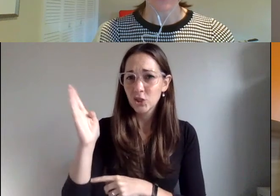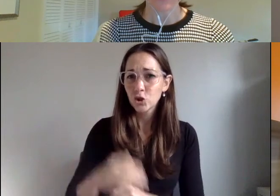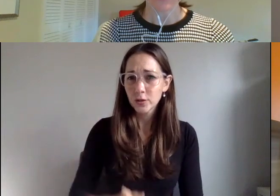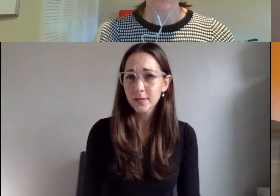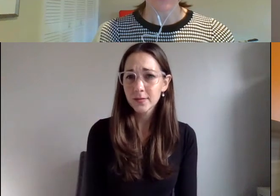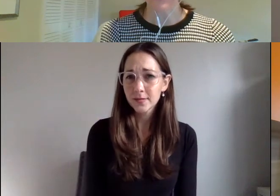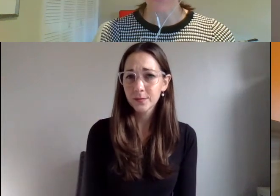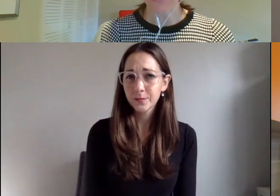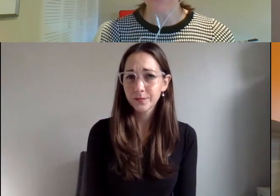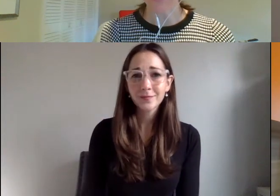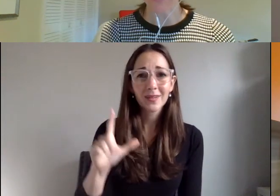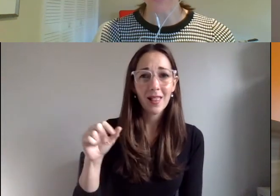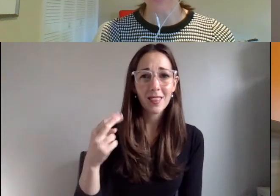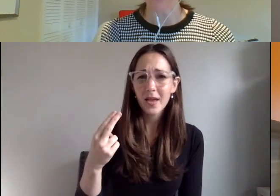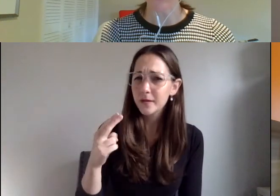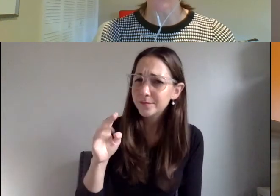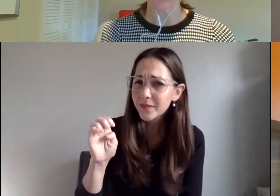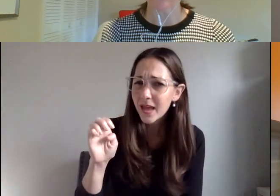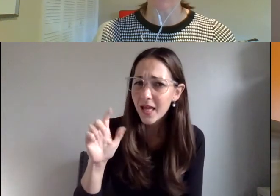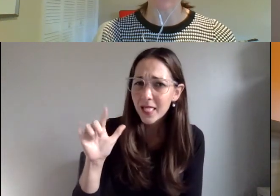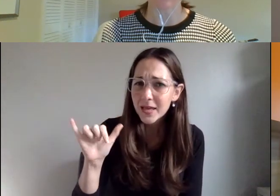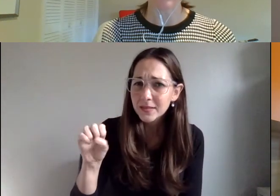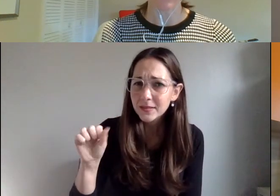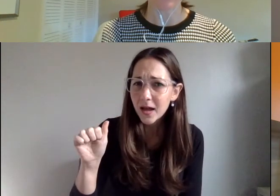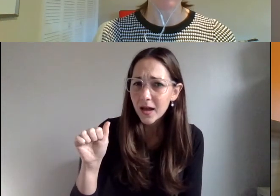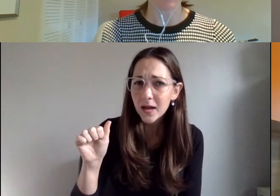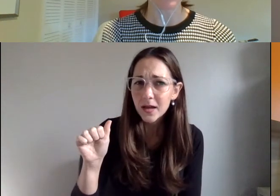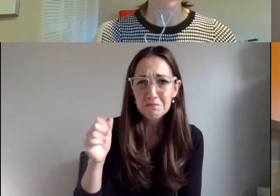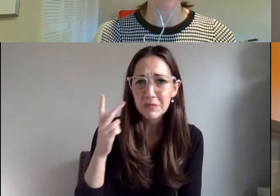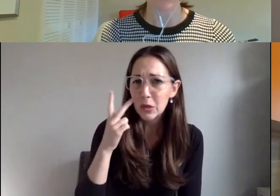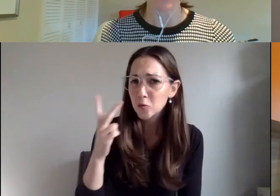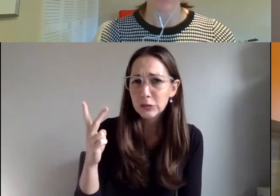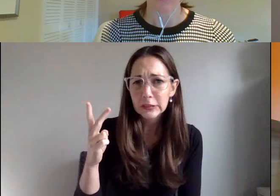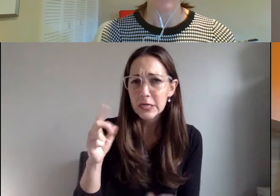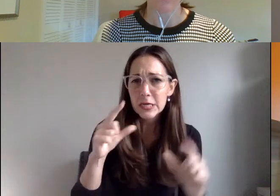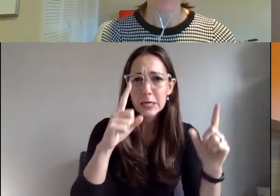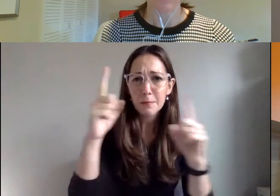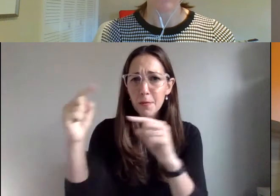And I don't see Alisa on the screen right now. Alisa, if you...